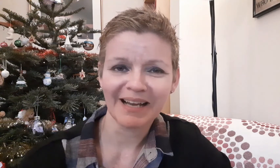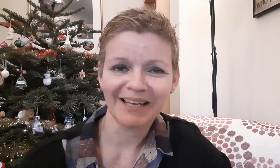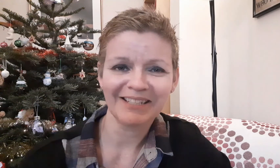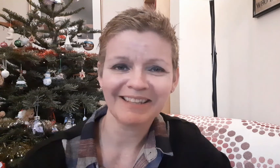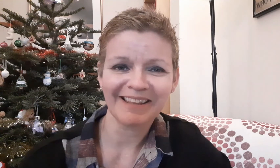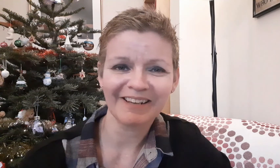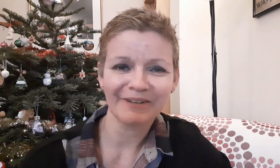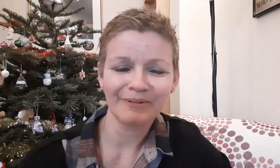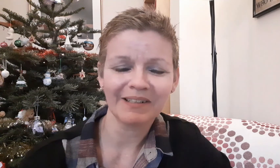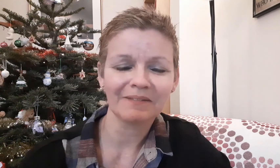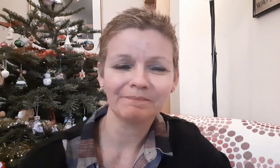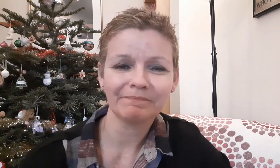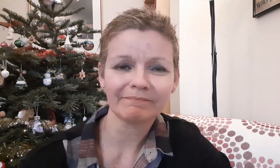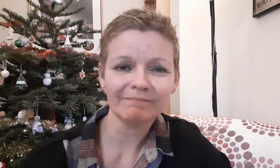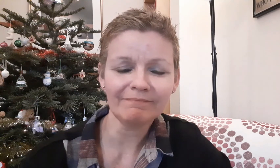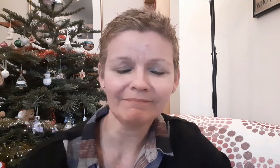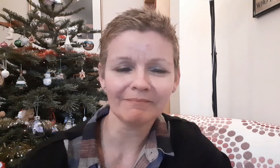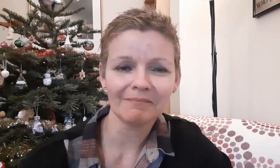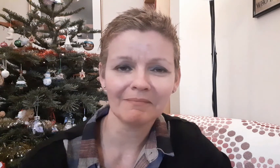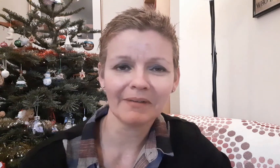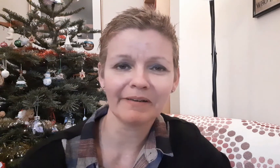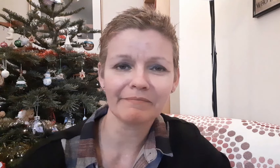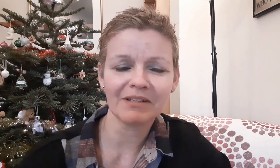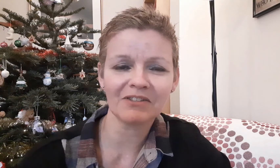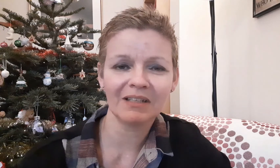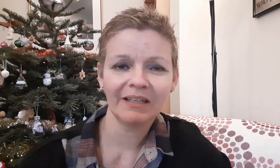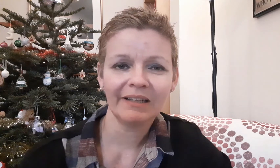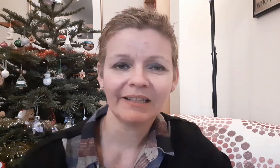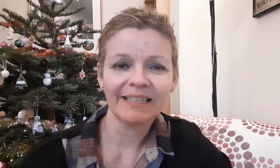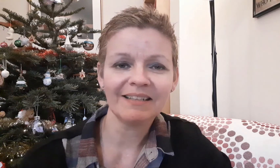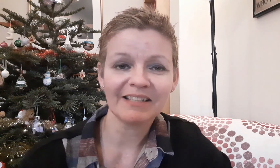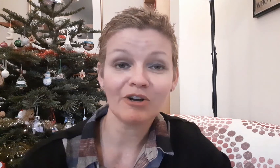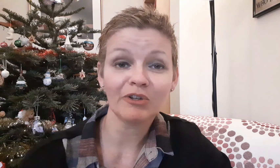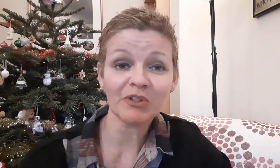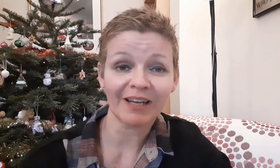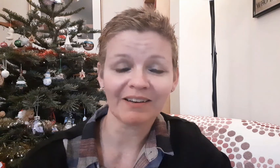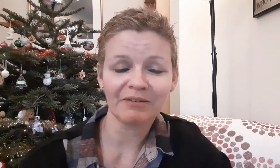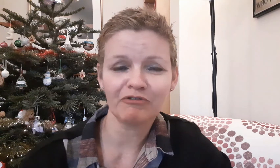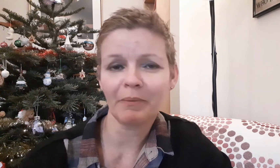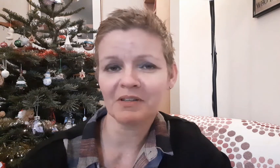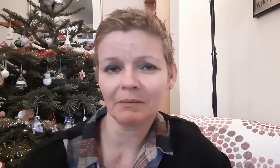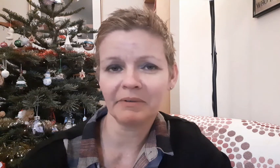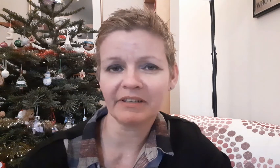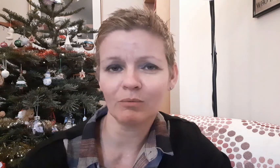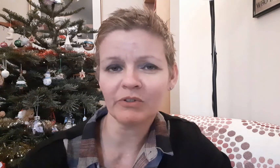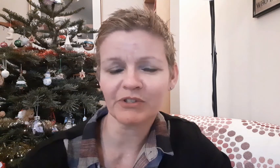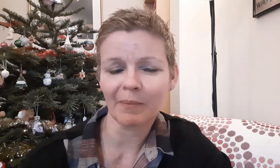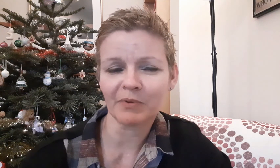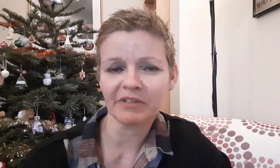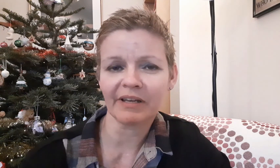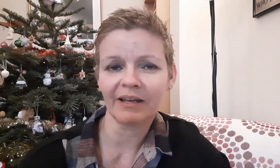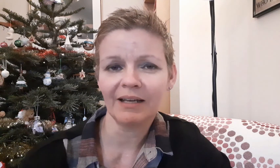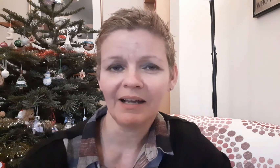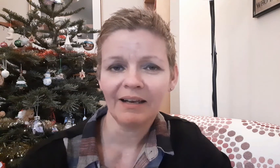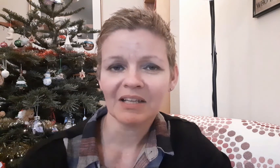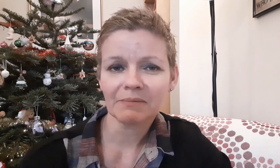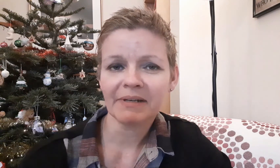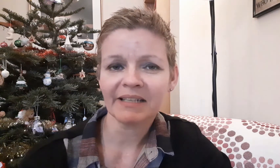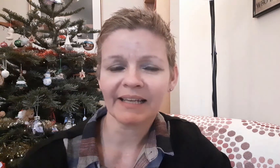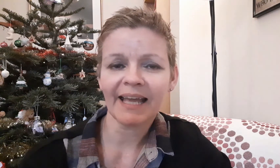I didn't think I would. I have missed the easy contact of dropping somebody a WhatsApp and saying, let's meet at a